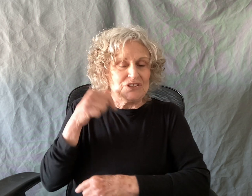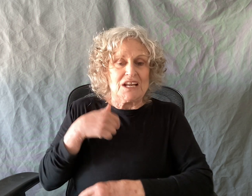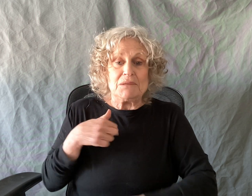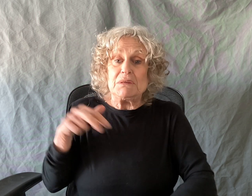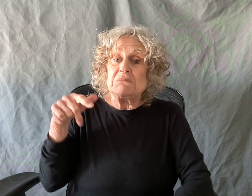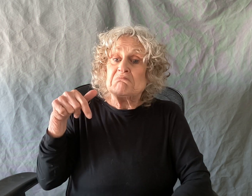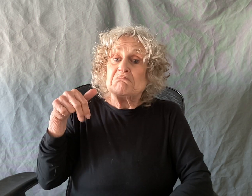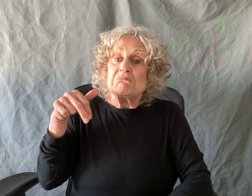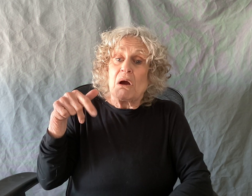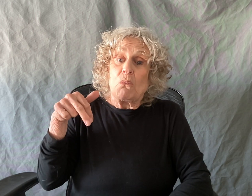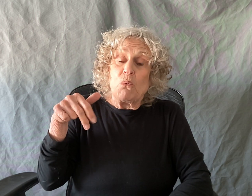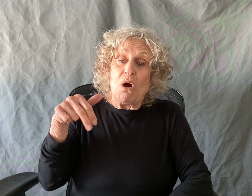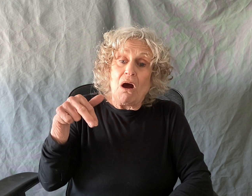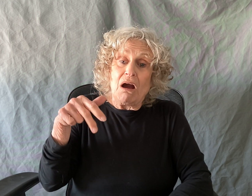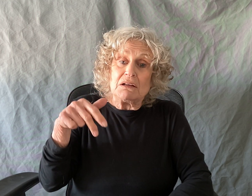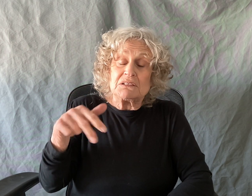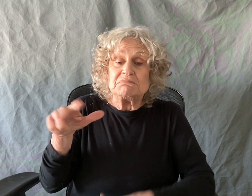yesterday, me walked,